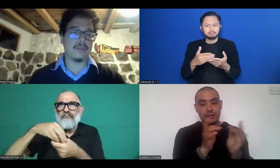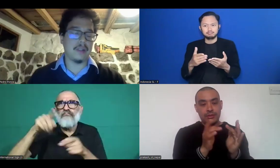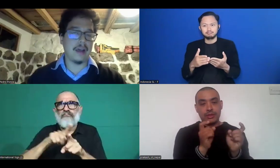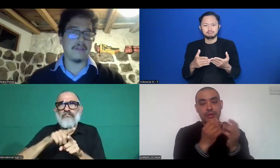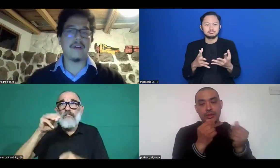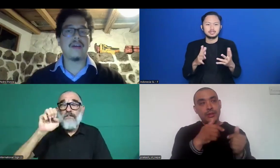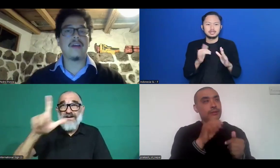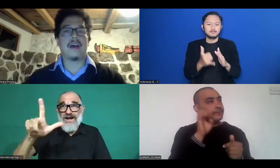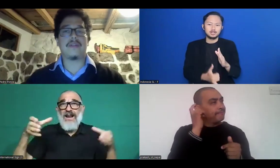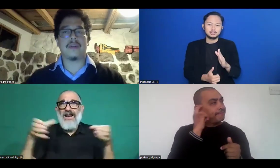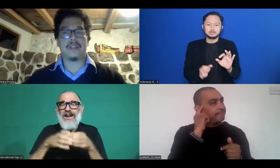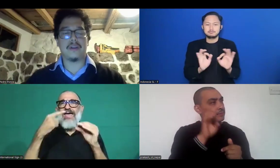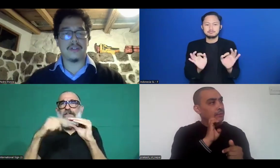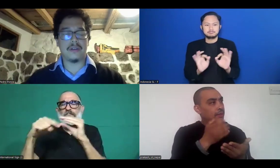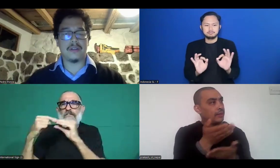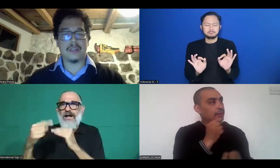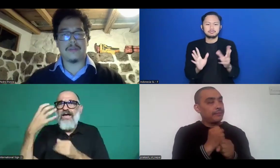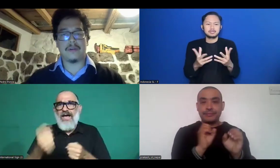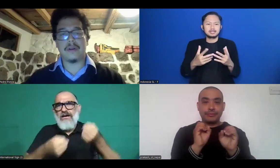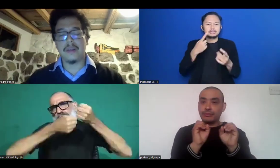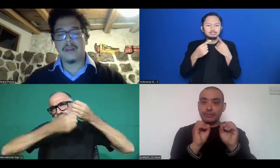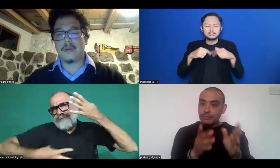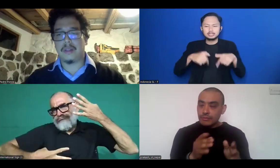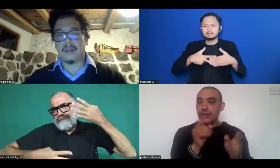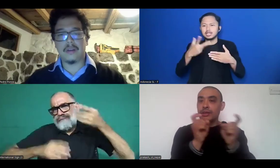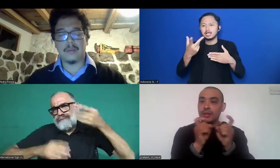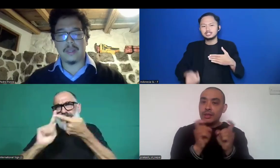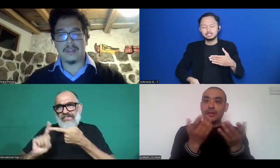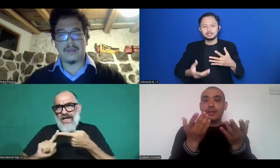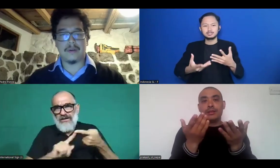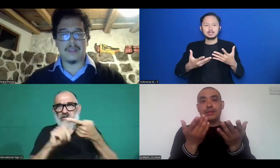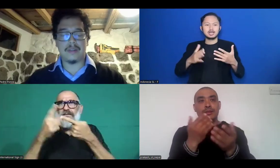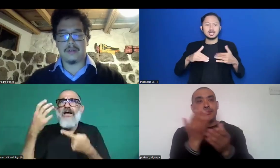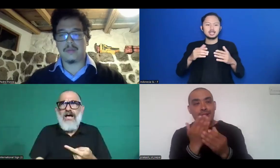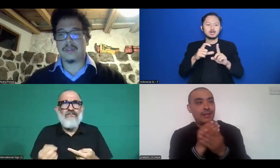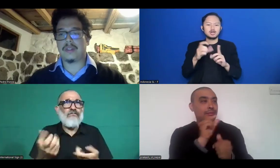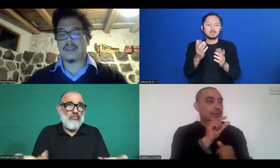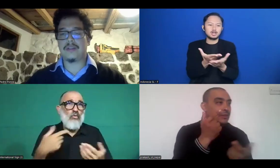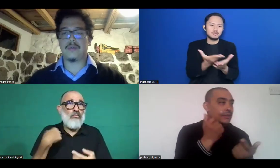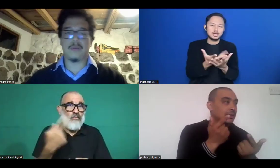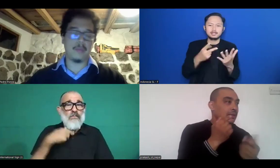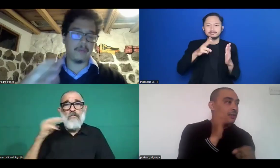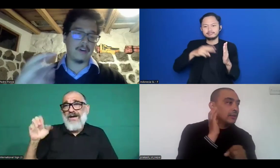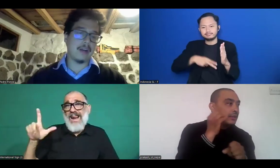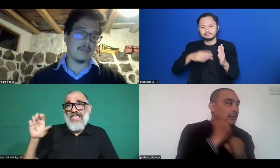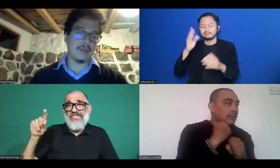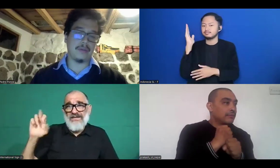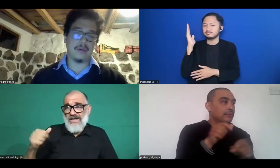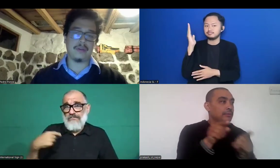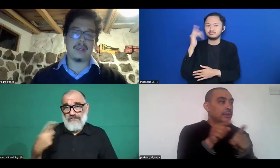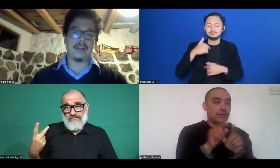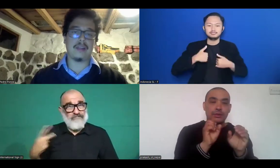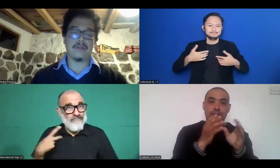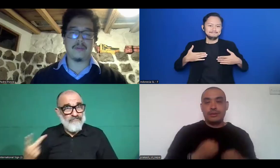that you still have after the discussions, after reading the documents, after listening to the presentations, we will be very happy